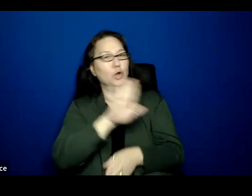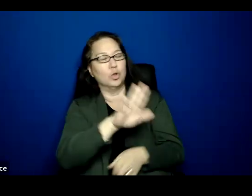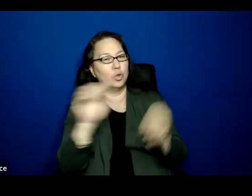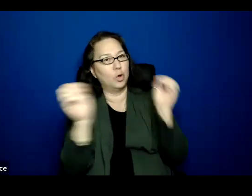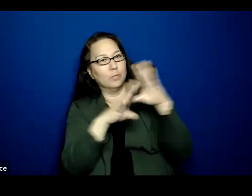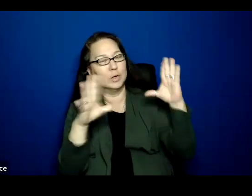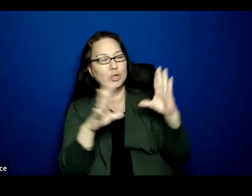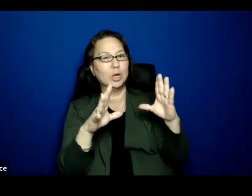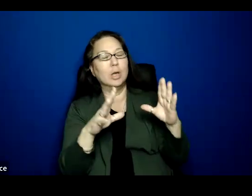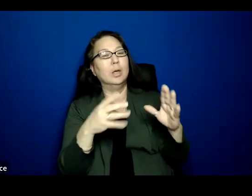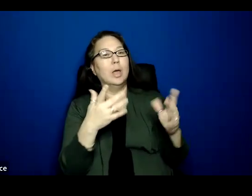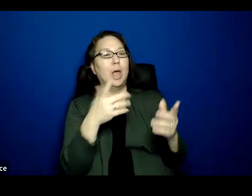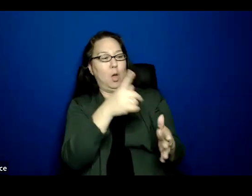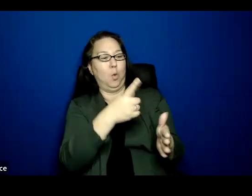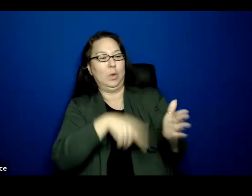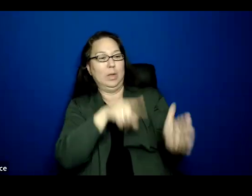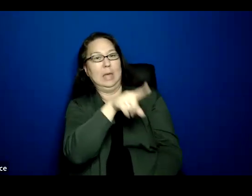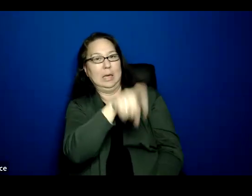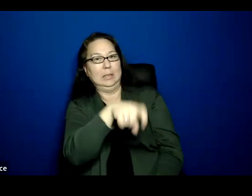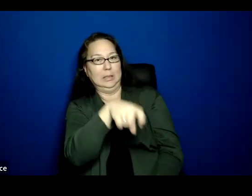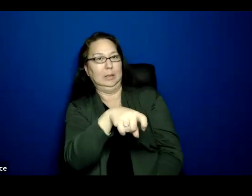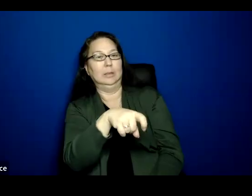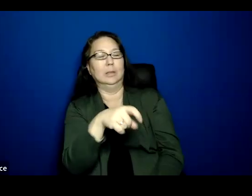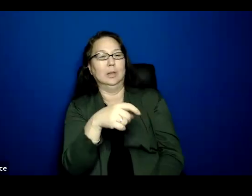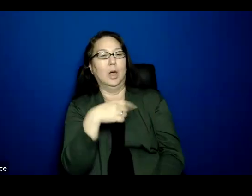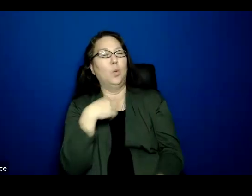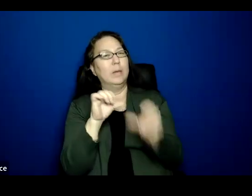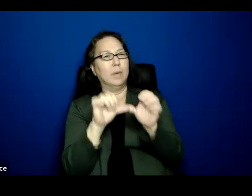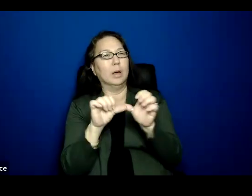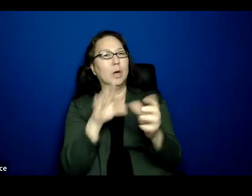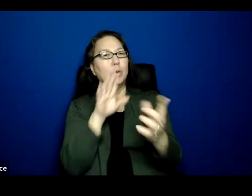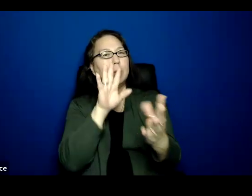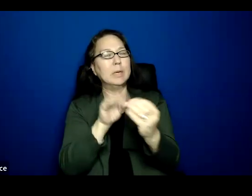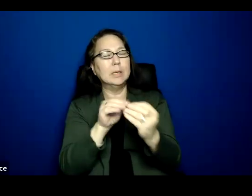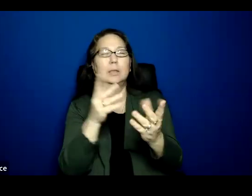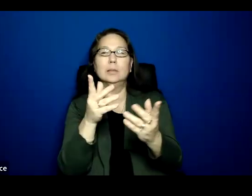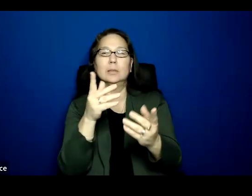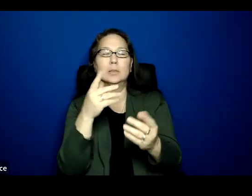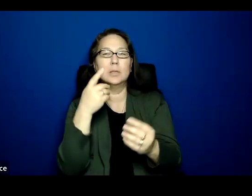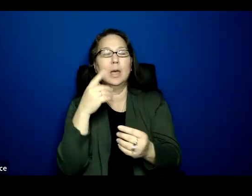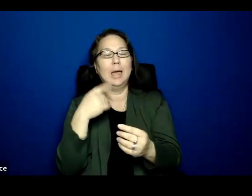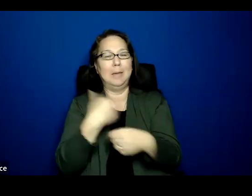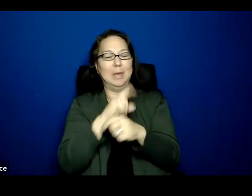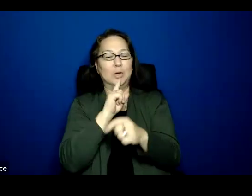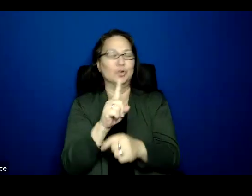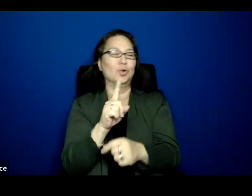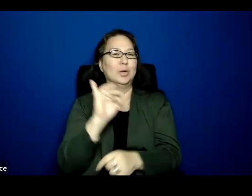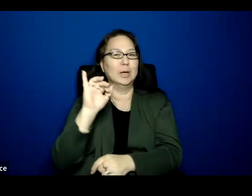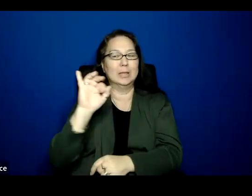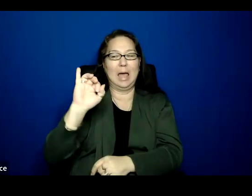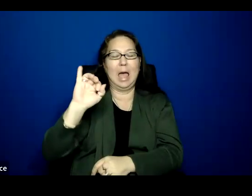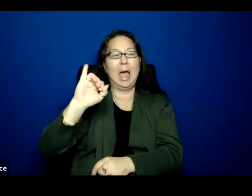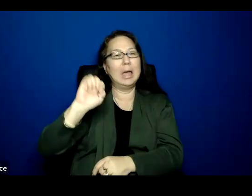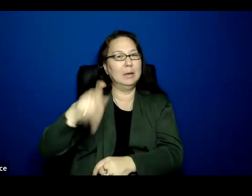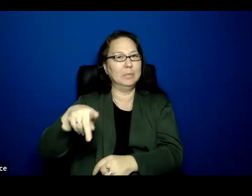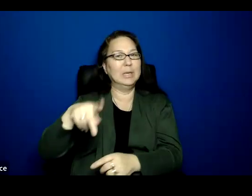for them to be successful. So we'll be having ongoing community meetings, but also meetings through the IEP process to provide the supports that our students need